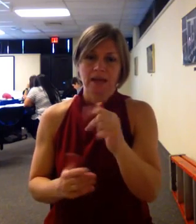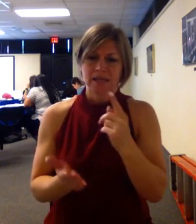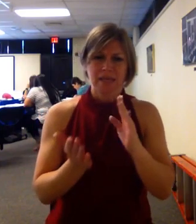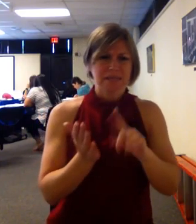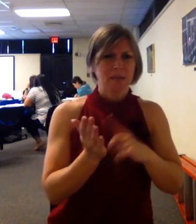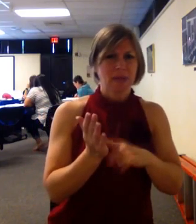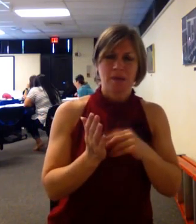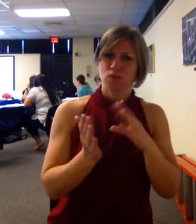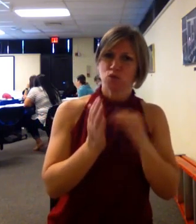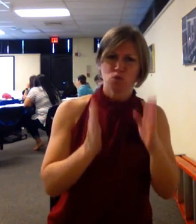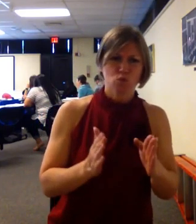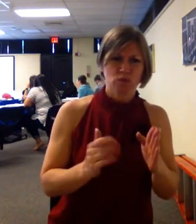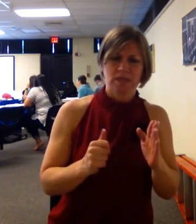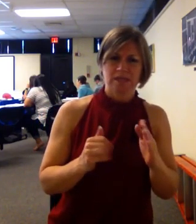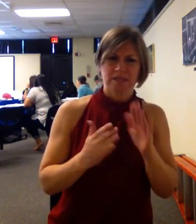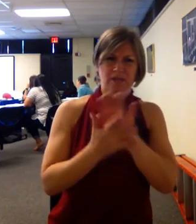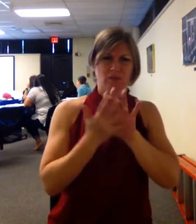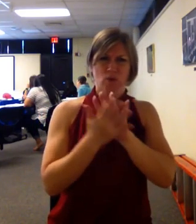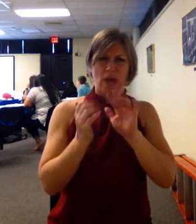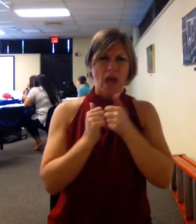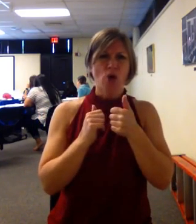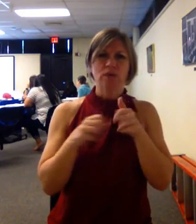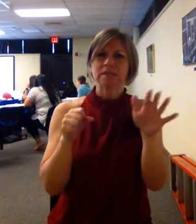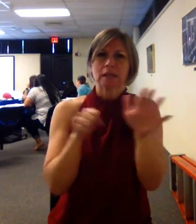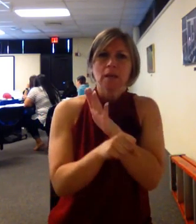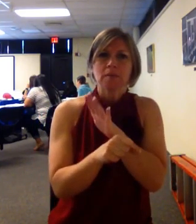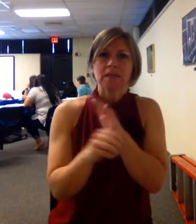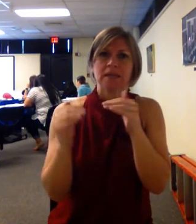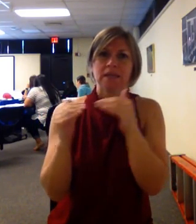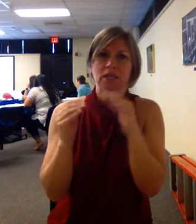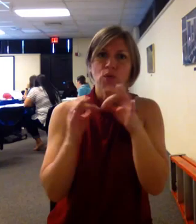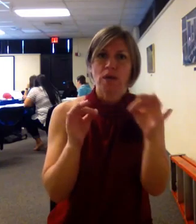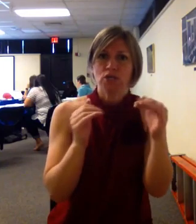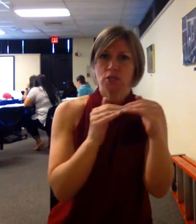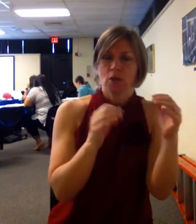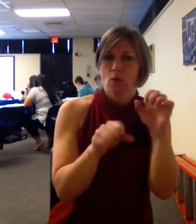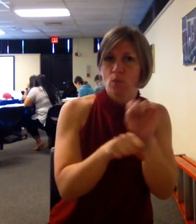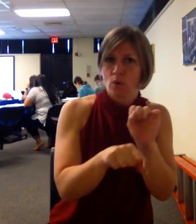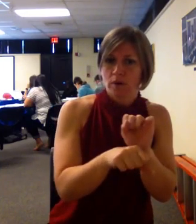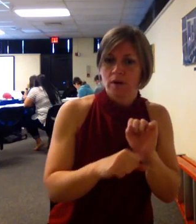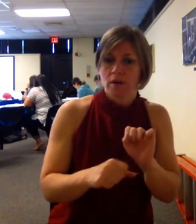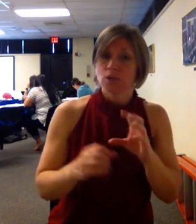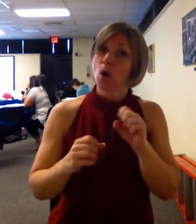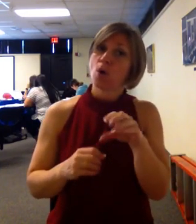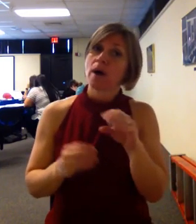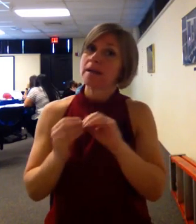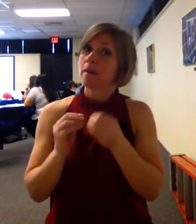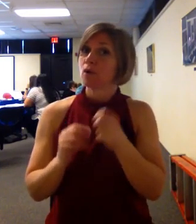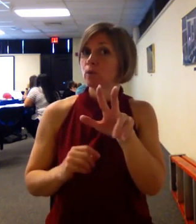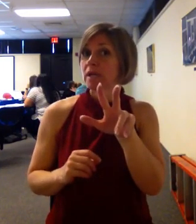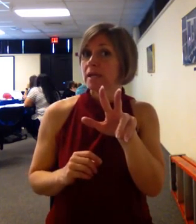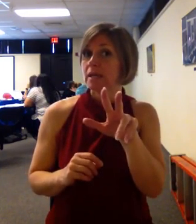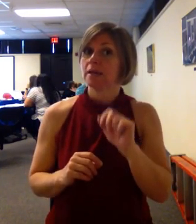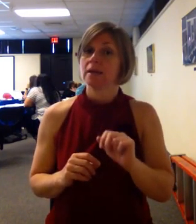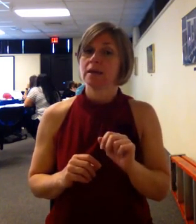you don't understand how the whole equation works. So he's saying in number 3, he said if the risk-free rate of return is